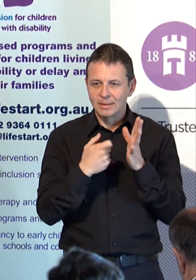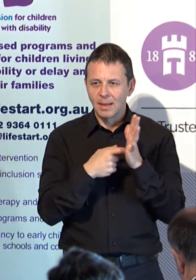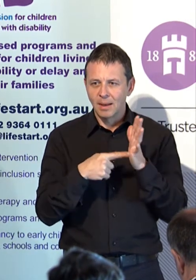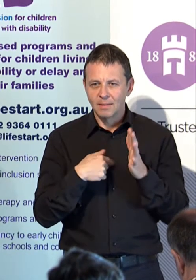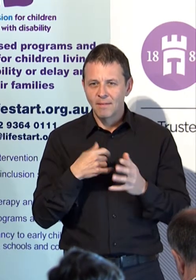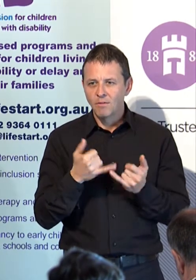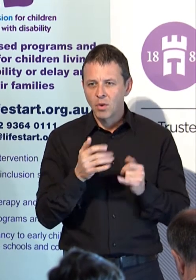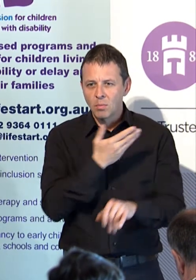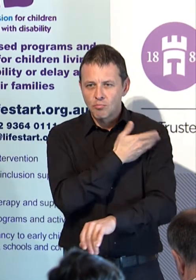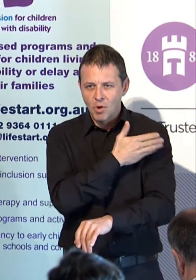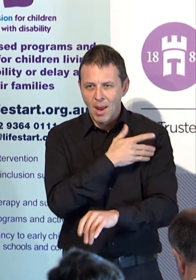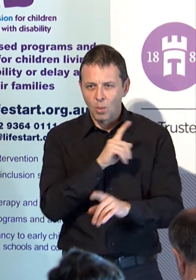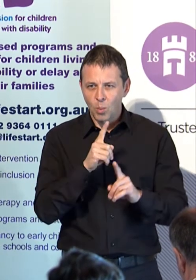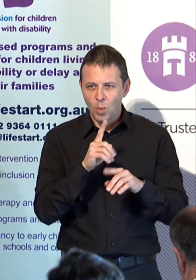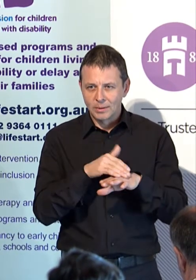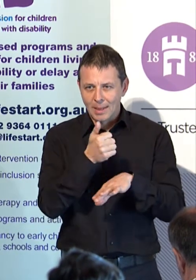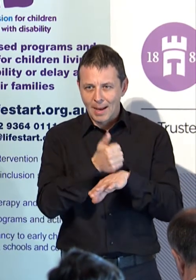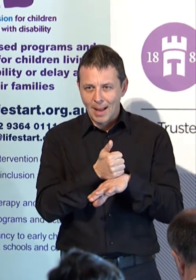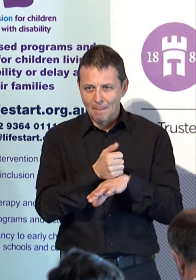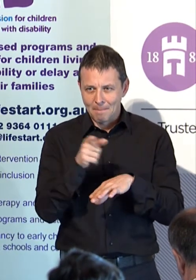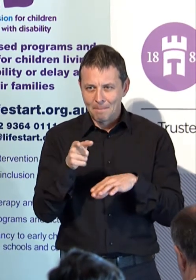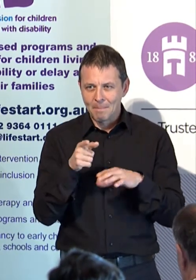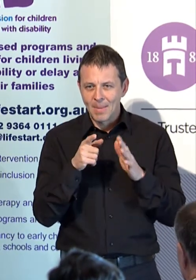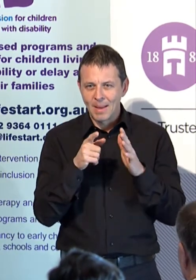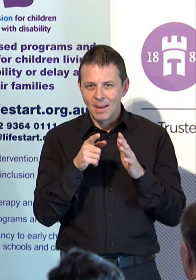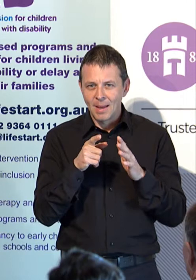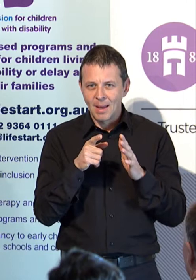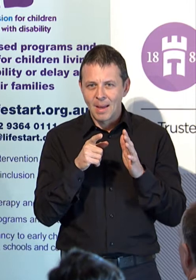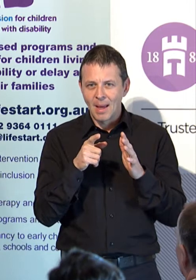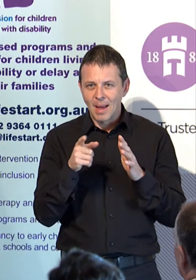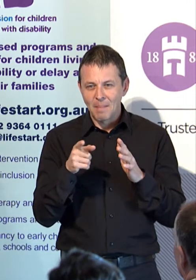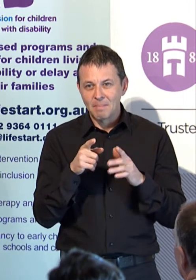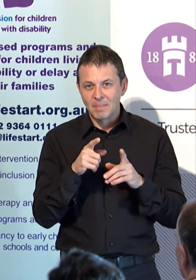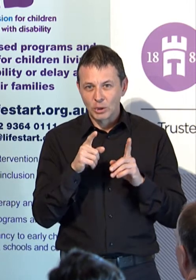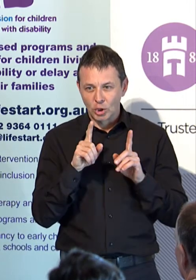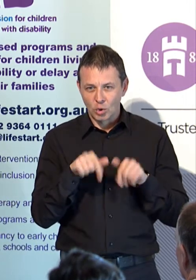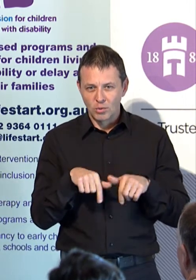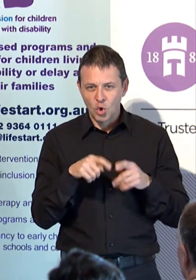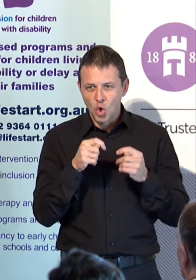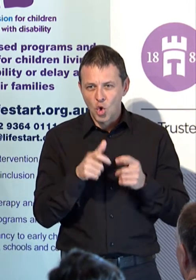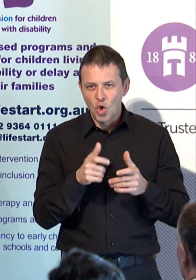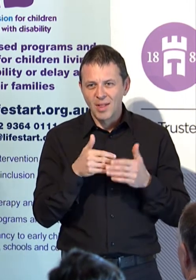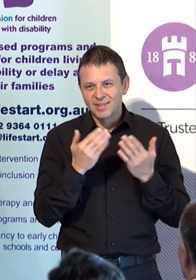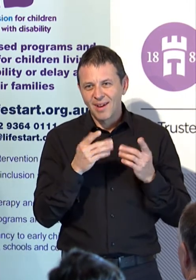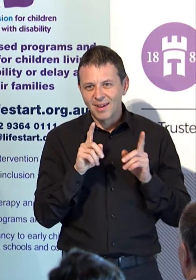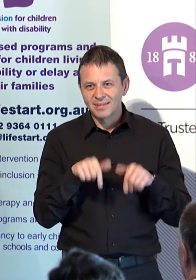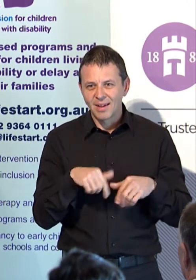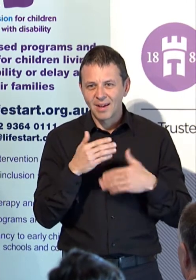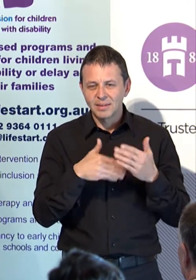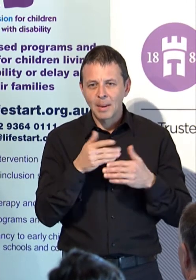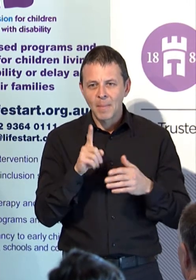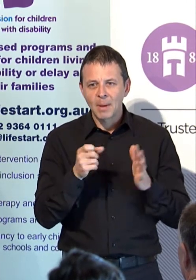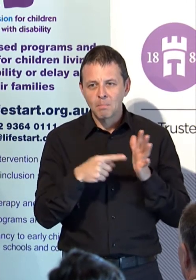created. It's early days, as the Minister pointed out when he arrived, but it's a very, very